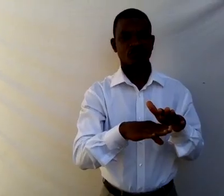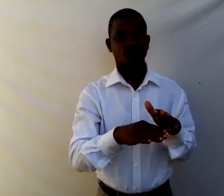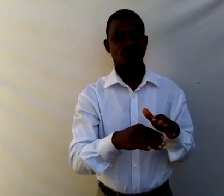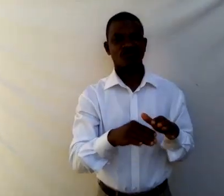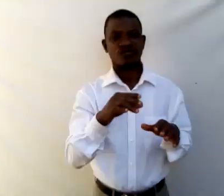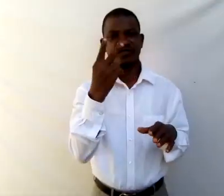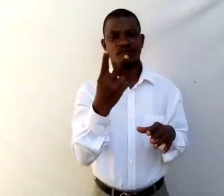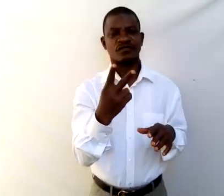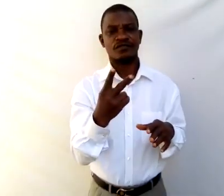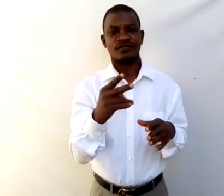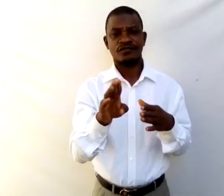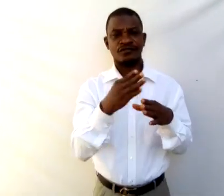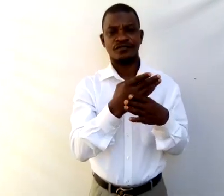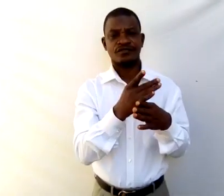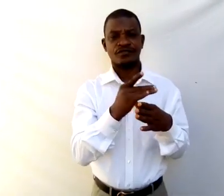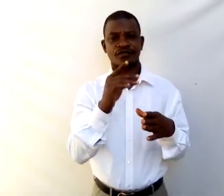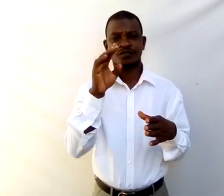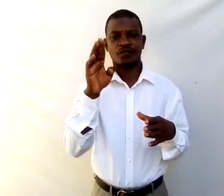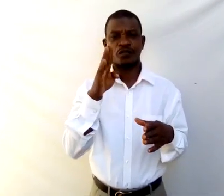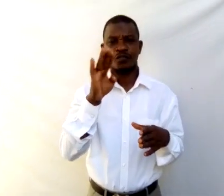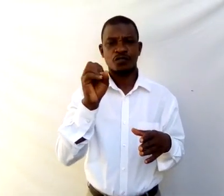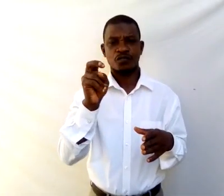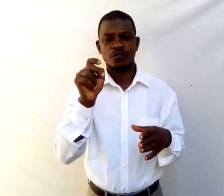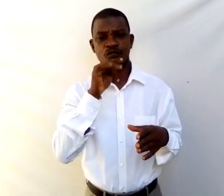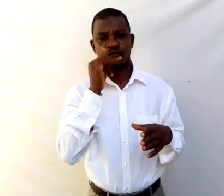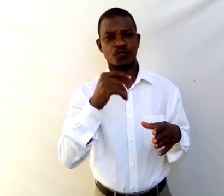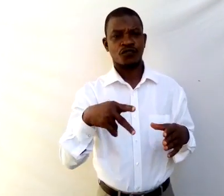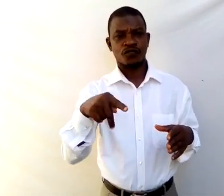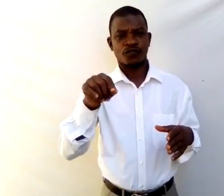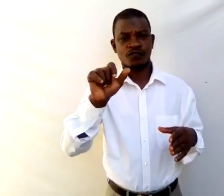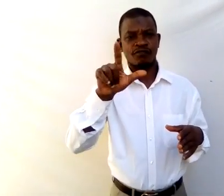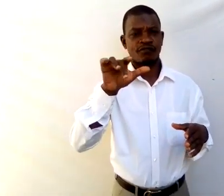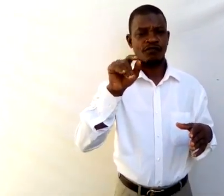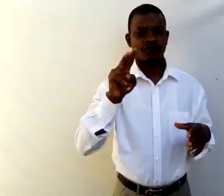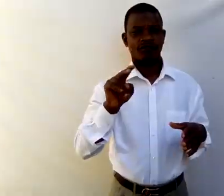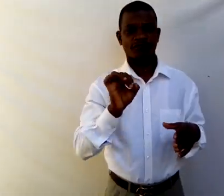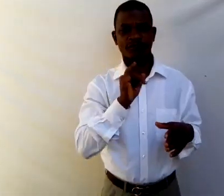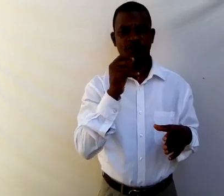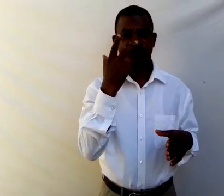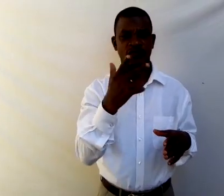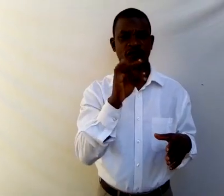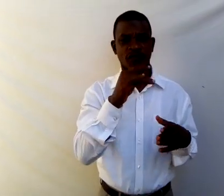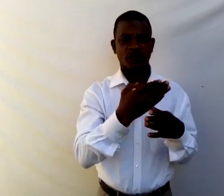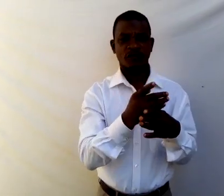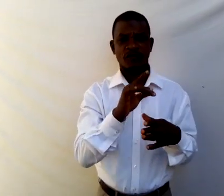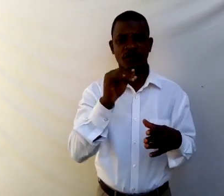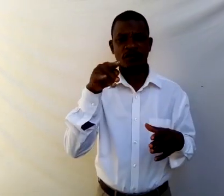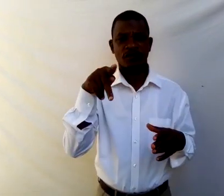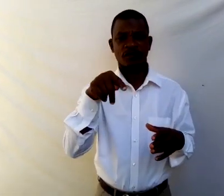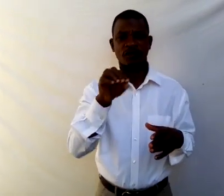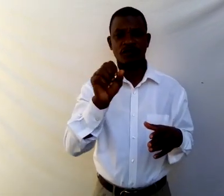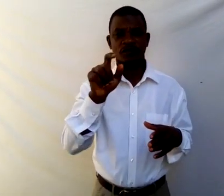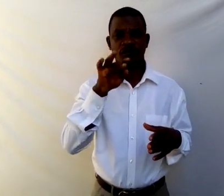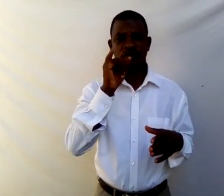2. Between bones of the pelvic girdle. 3. Between bones of sacrum and